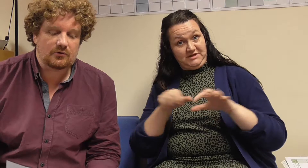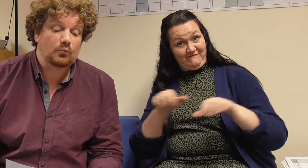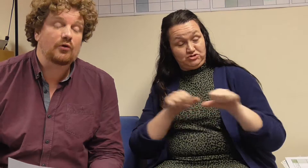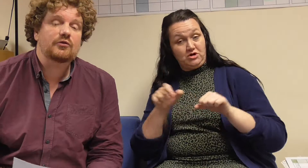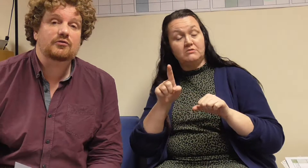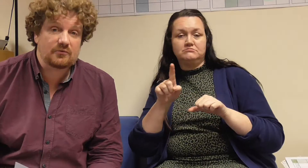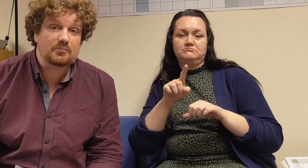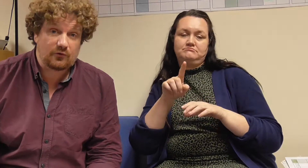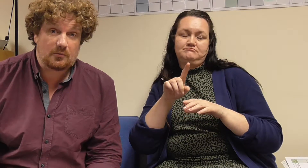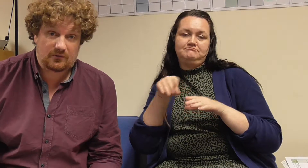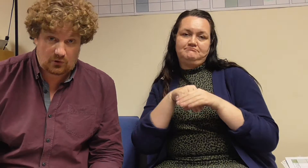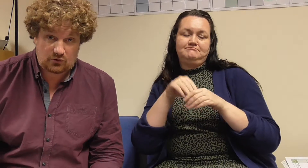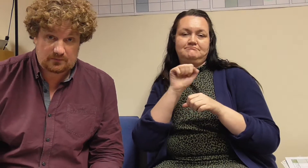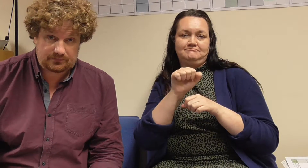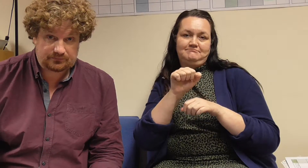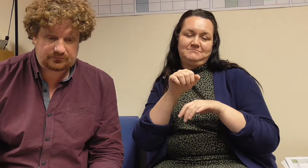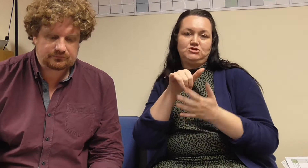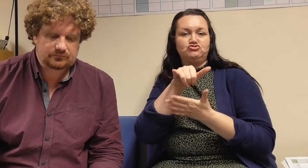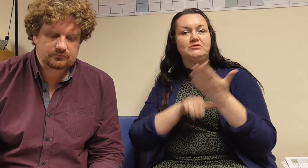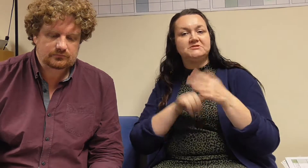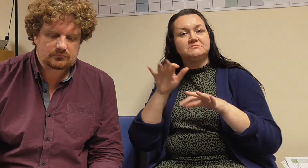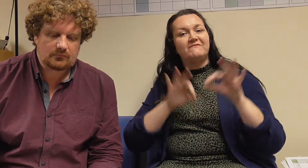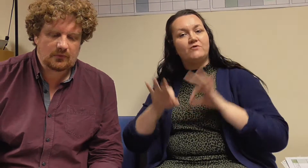your scripted performance module.